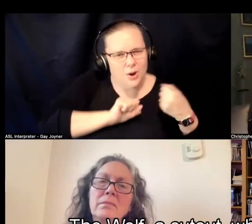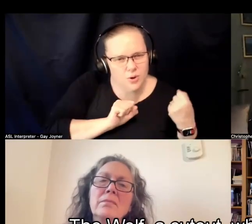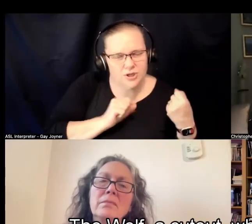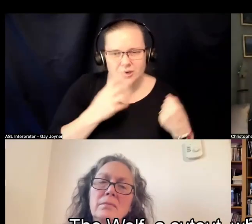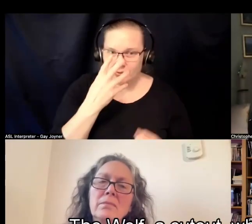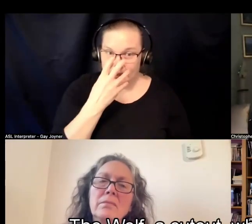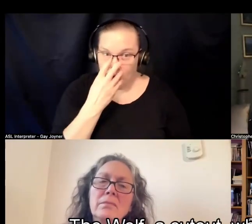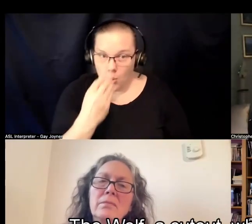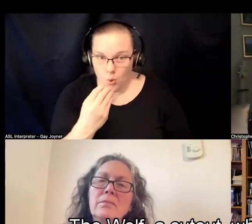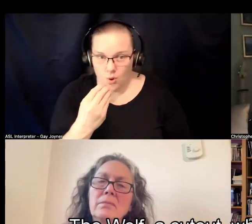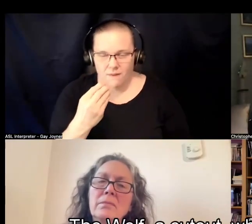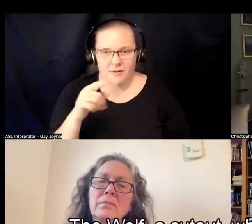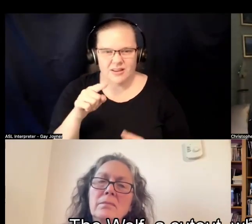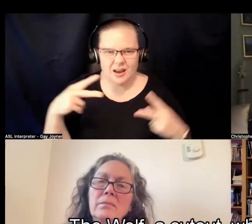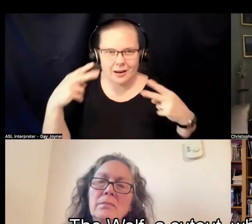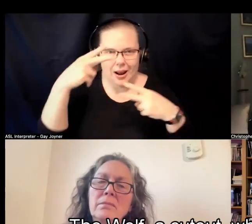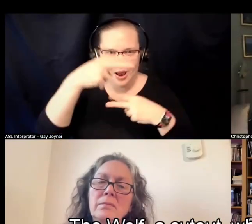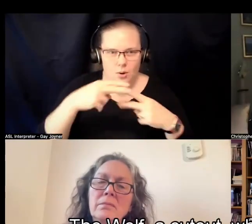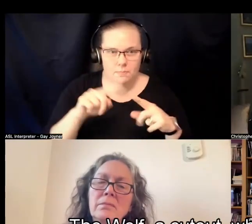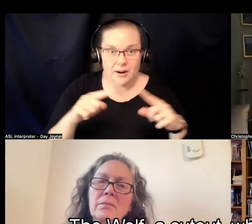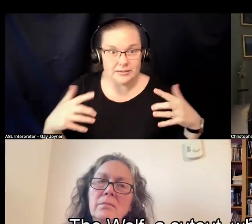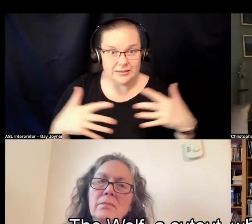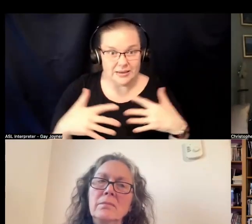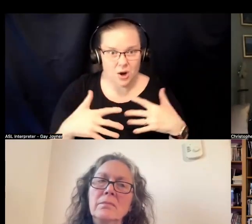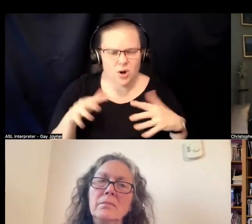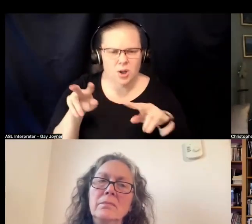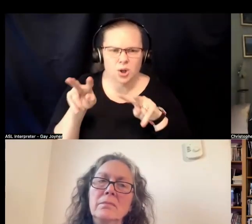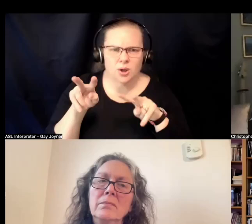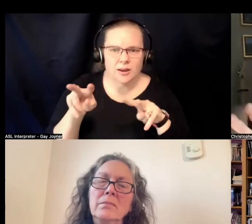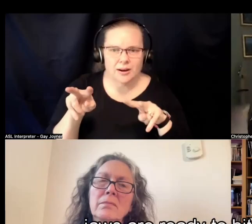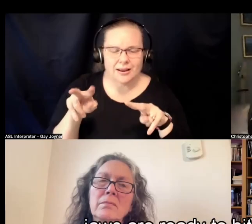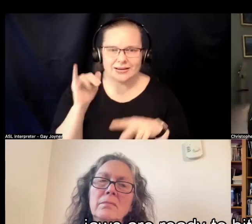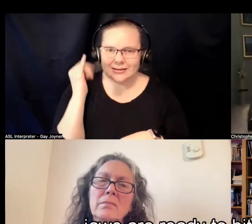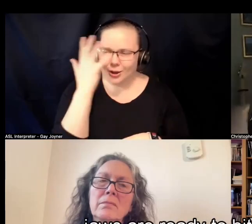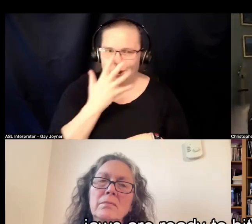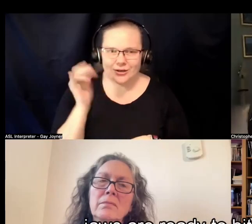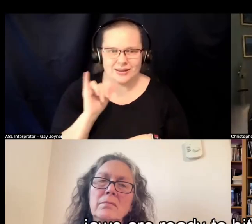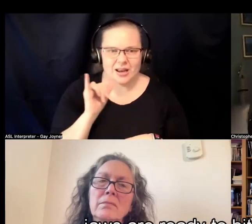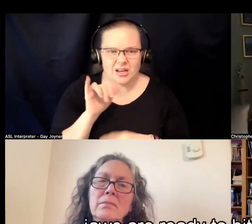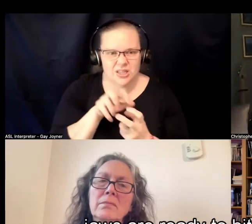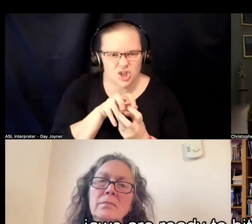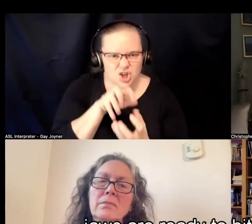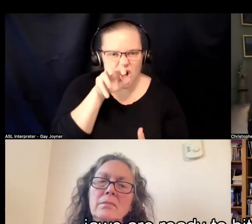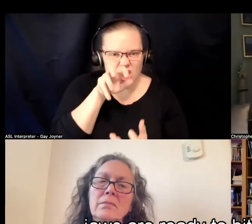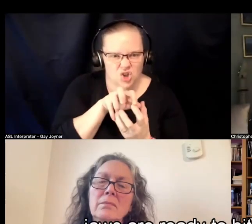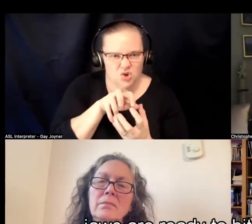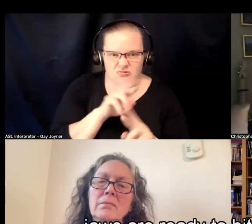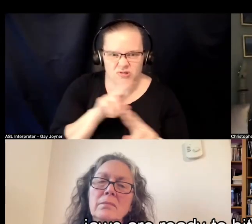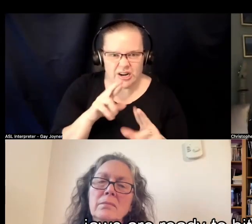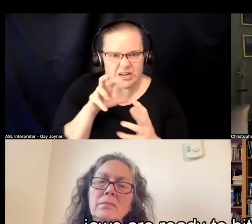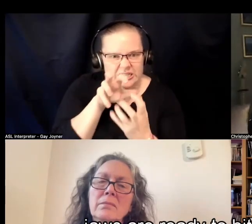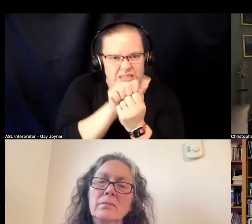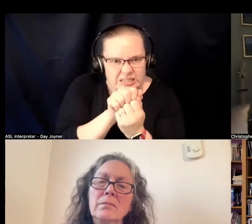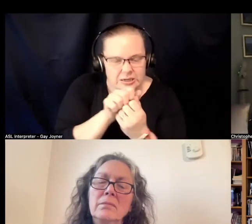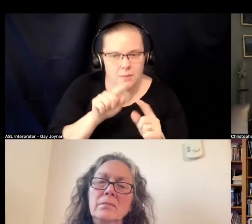cutout, which is very scary to look at in a way. It looks like its jaws are ready to bite. And it was at the moment